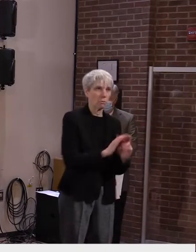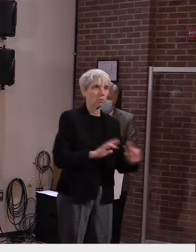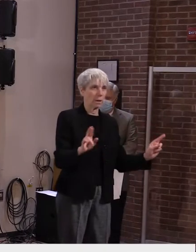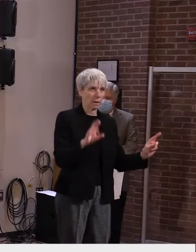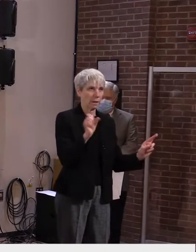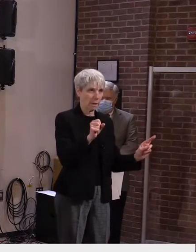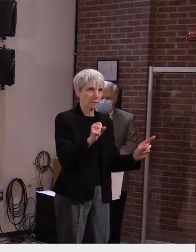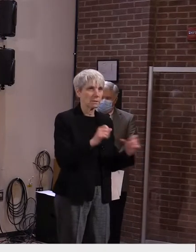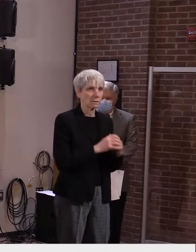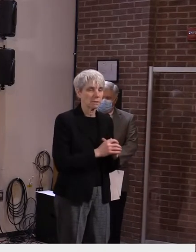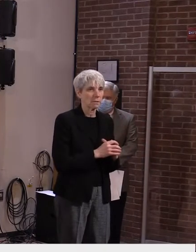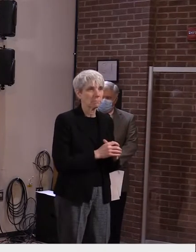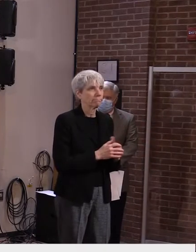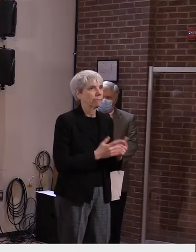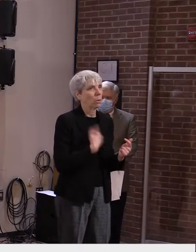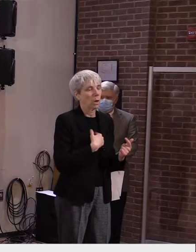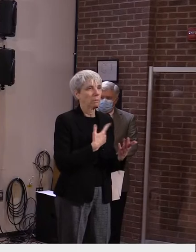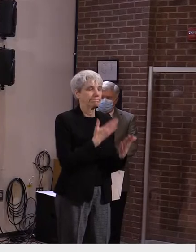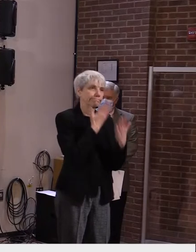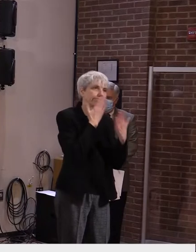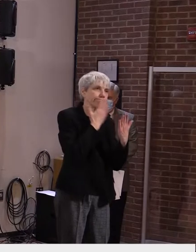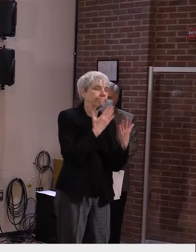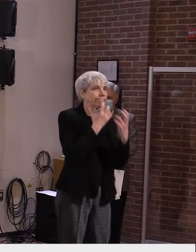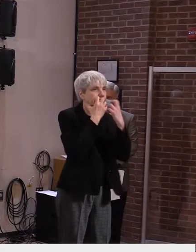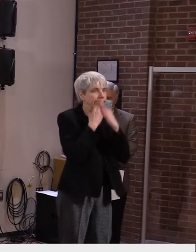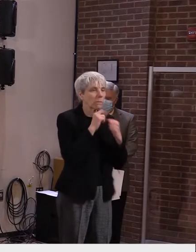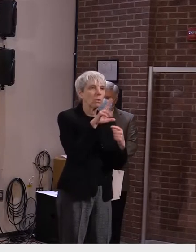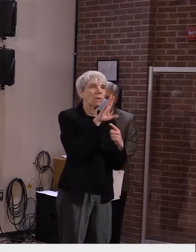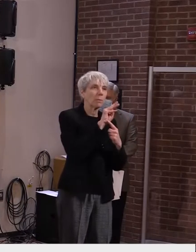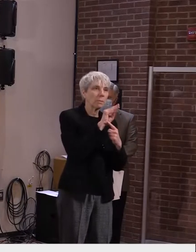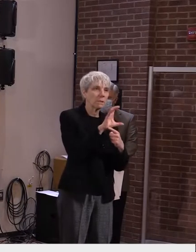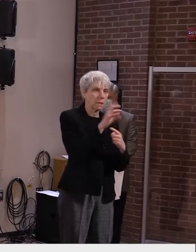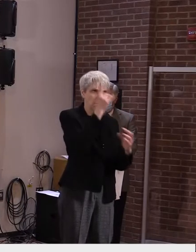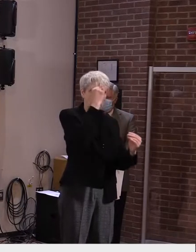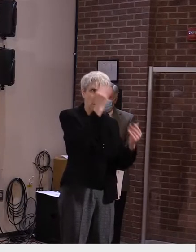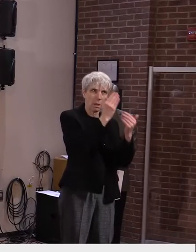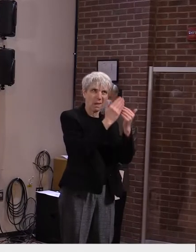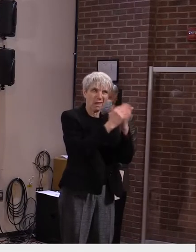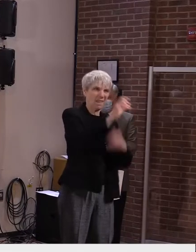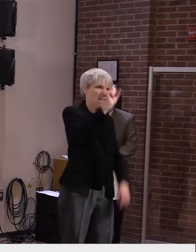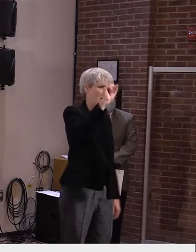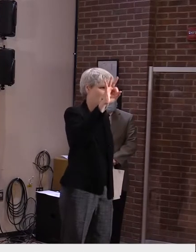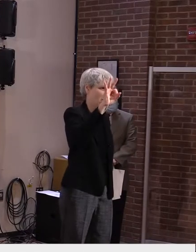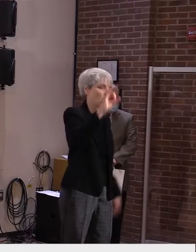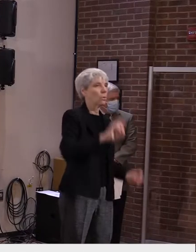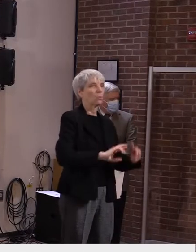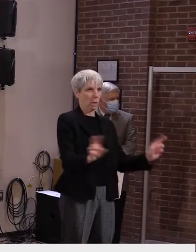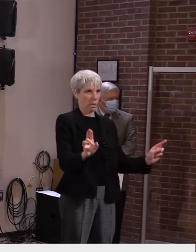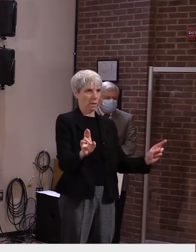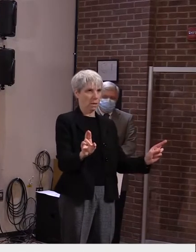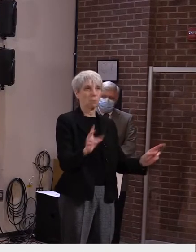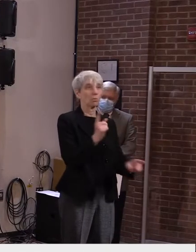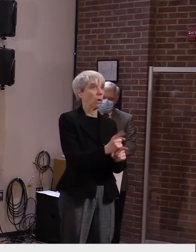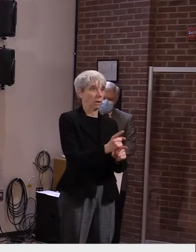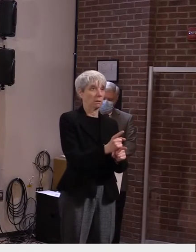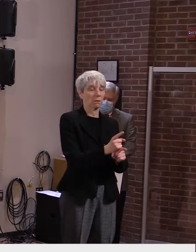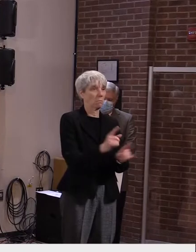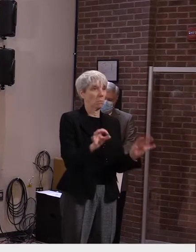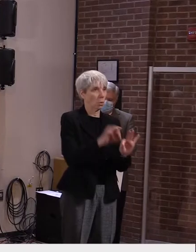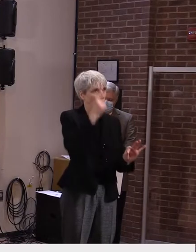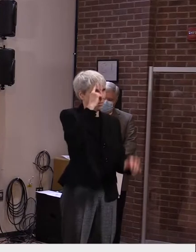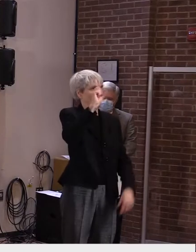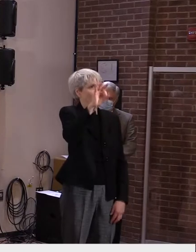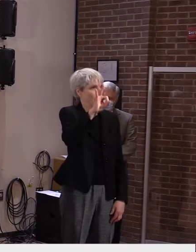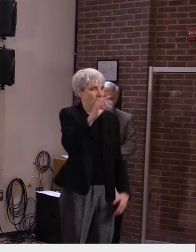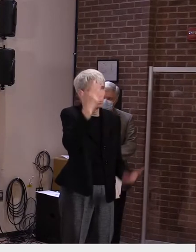We appreciate the UVM Medical Center taking this approach. We're trying to build out capacity as well.